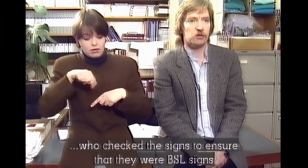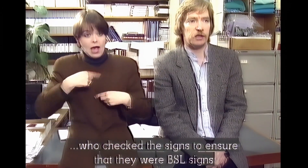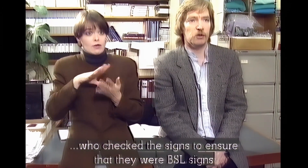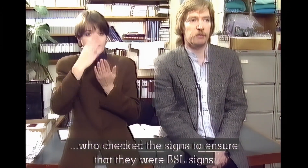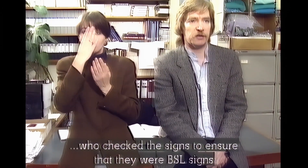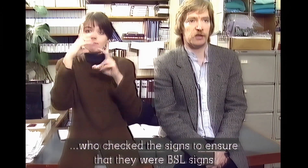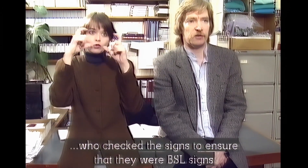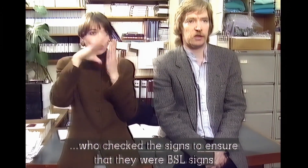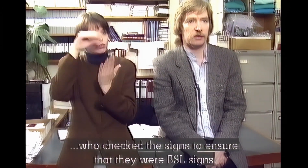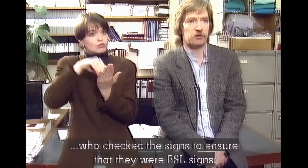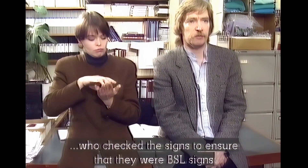they were BSL signs.